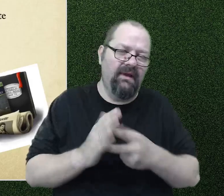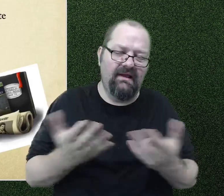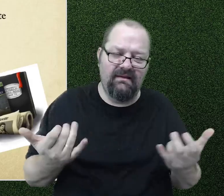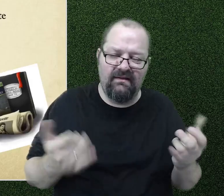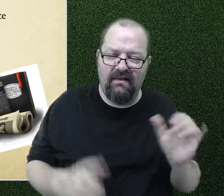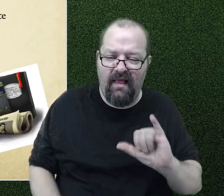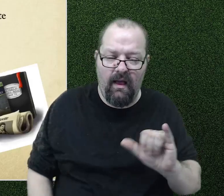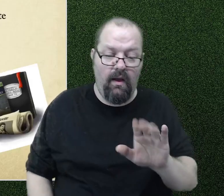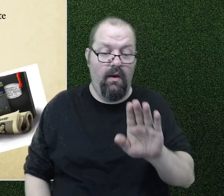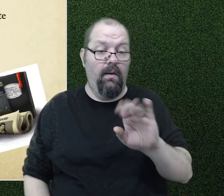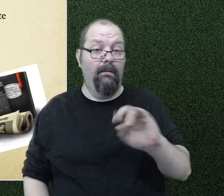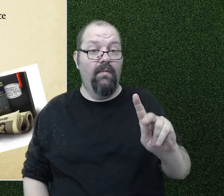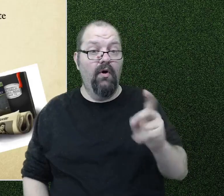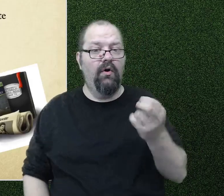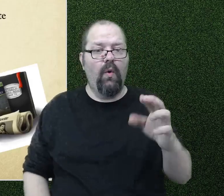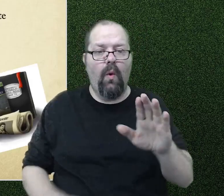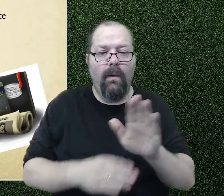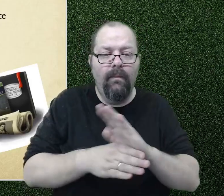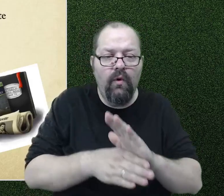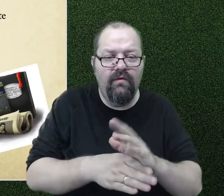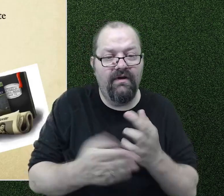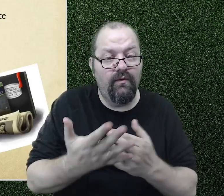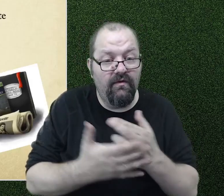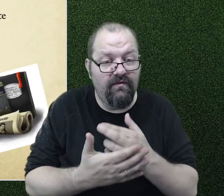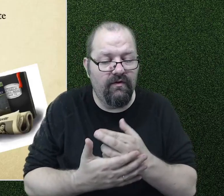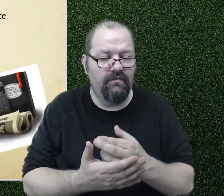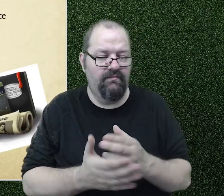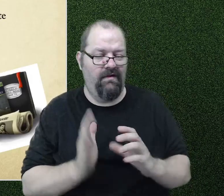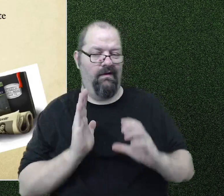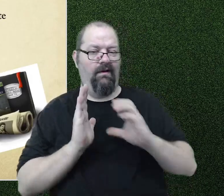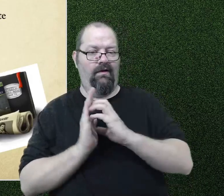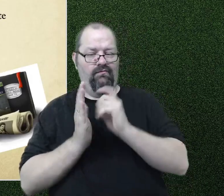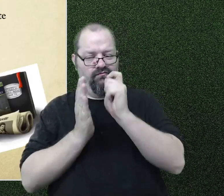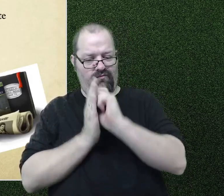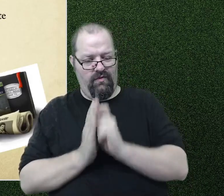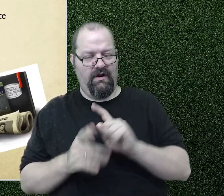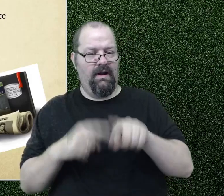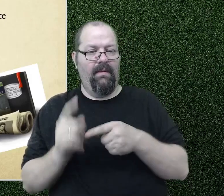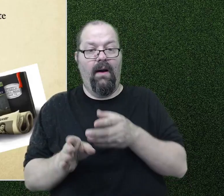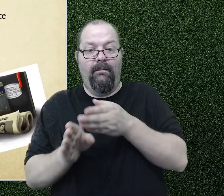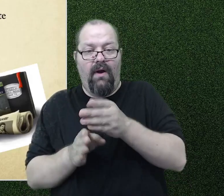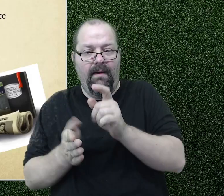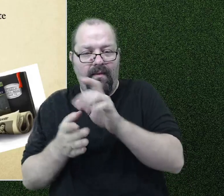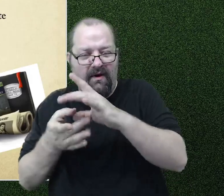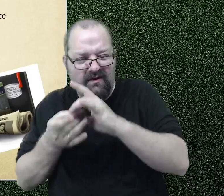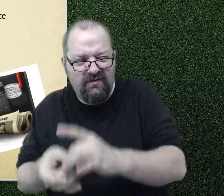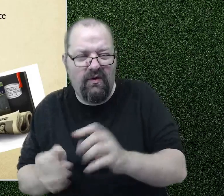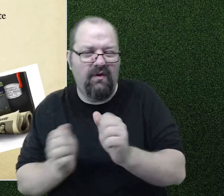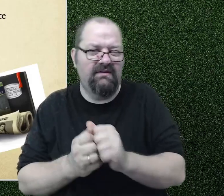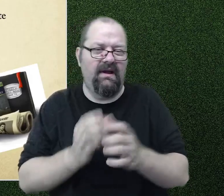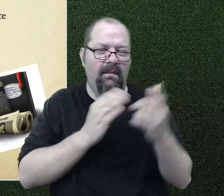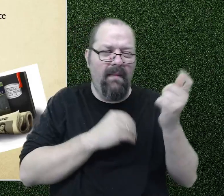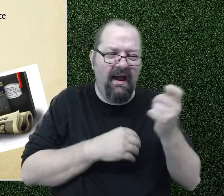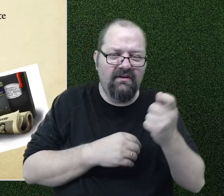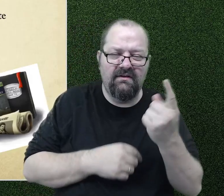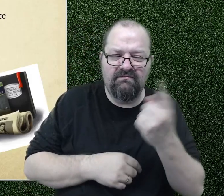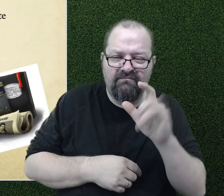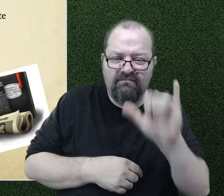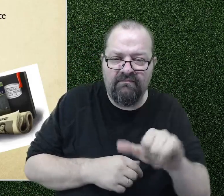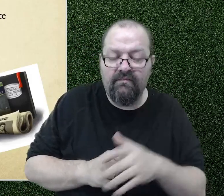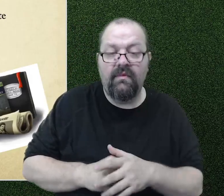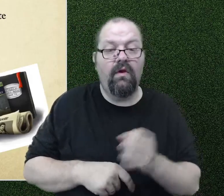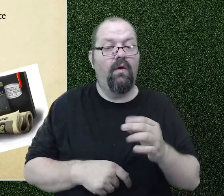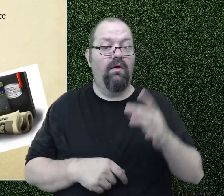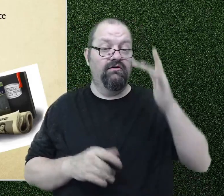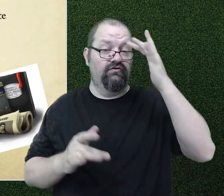book or movie reviews, articles about a primary source in newspapers or magazines, or scholarly articles in an